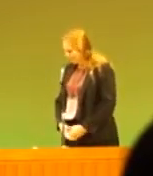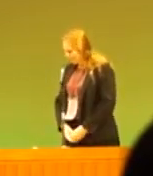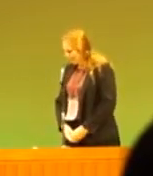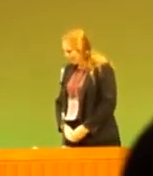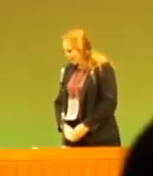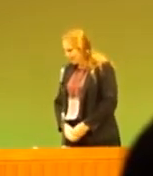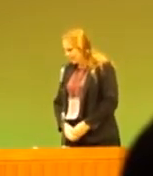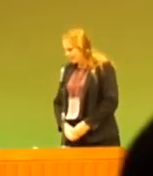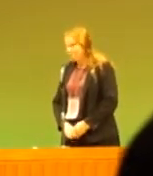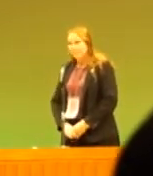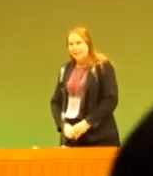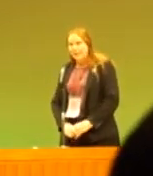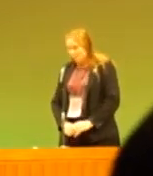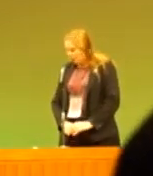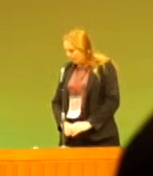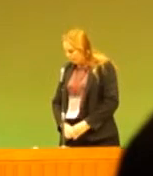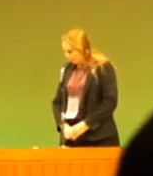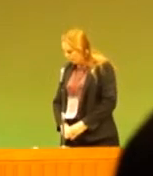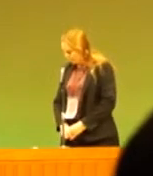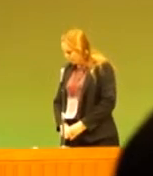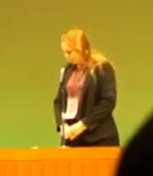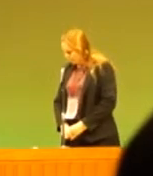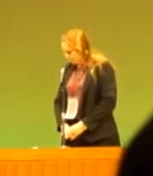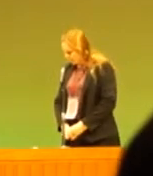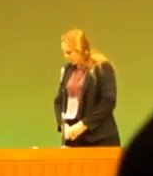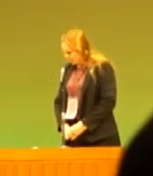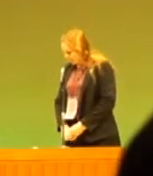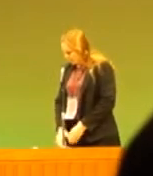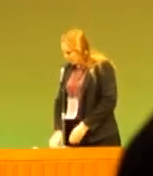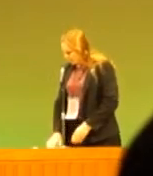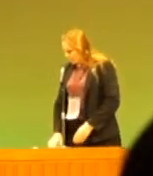bank, is investing in the bomb.